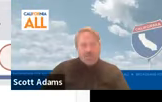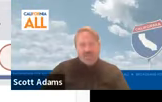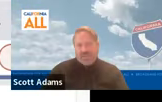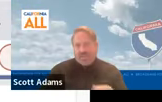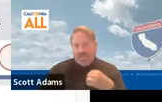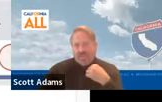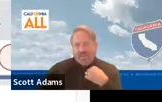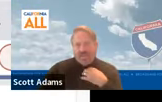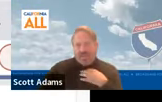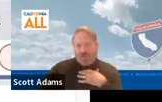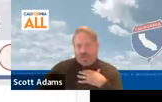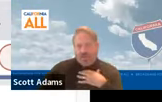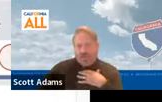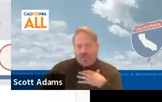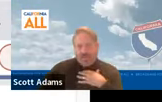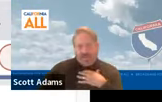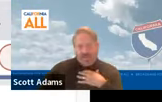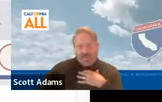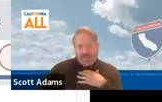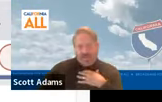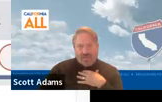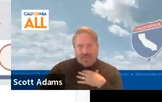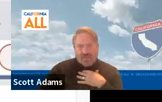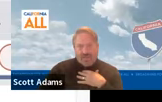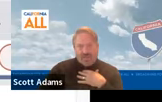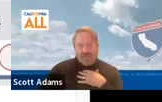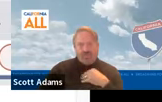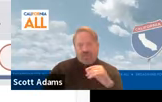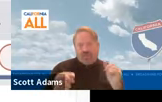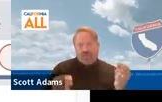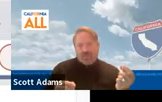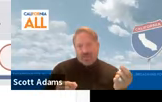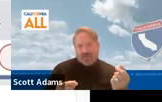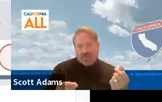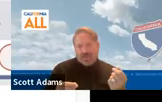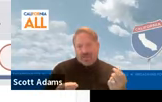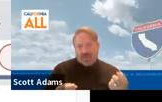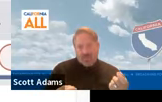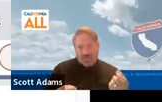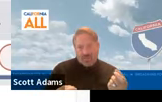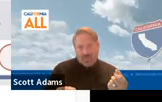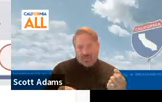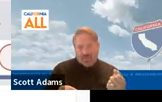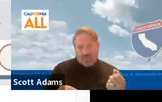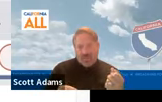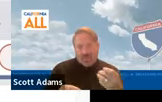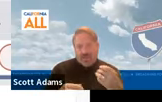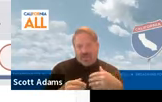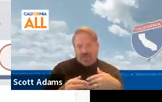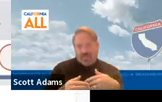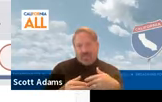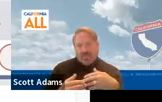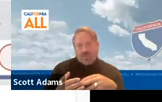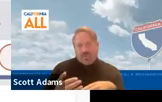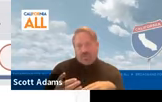The only thing that I would want to add is that while we're looking at the functionality on a computer,